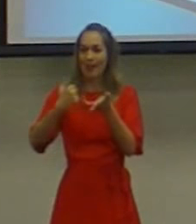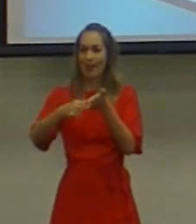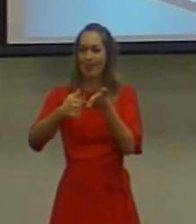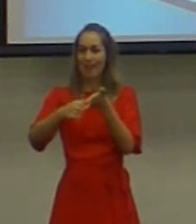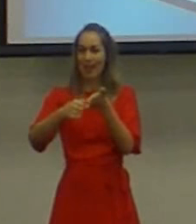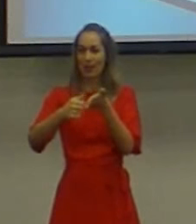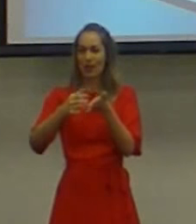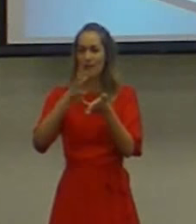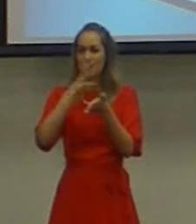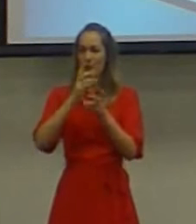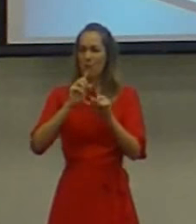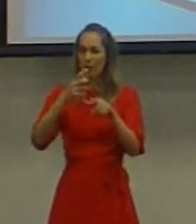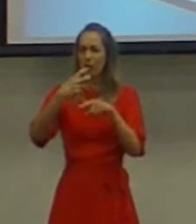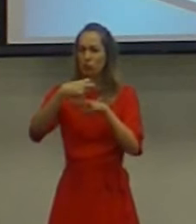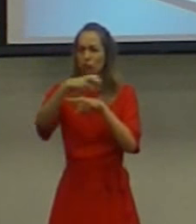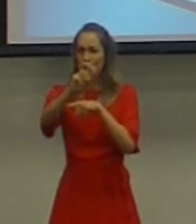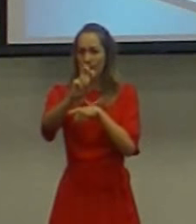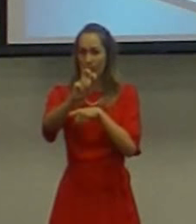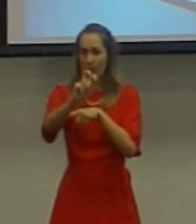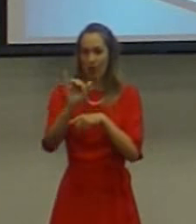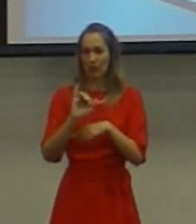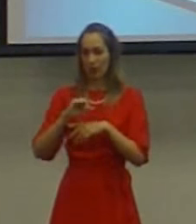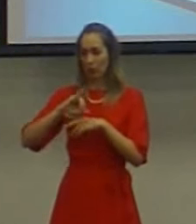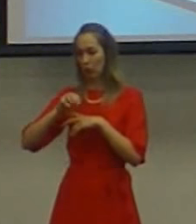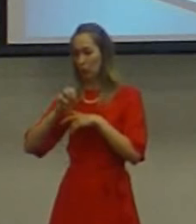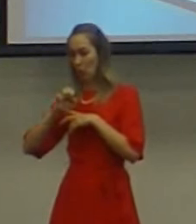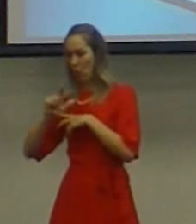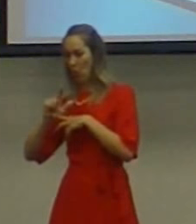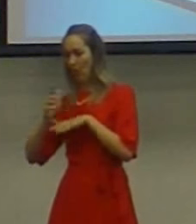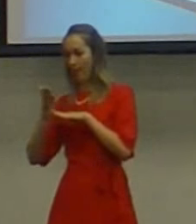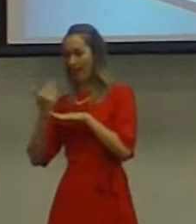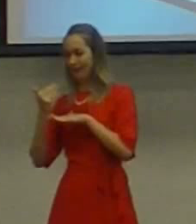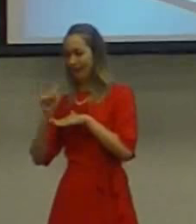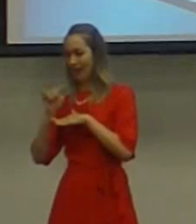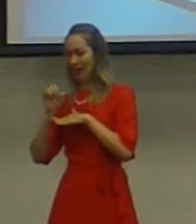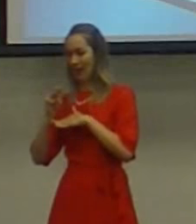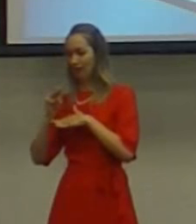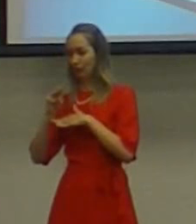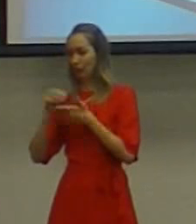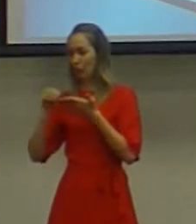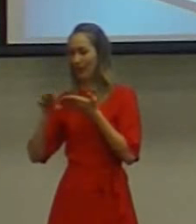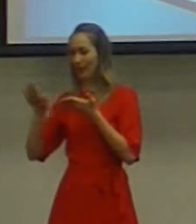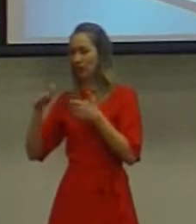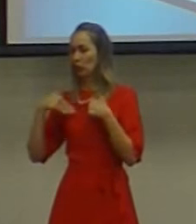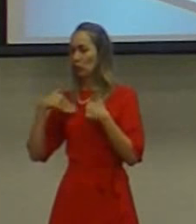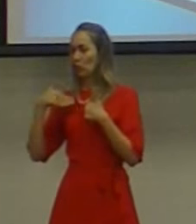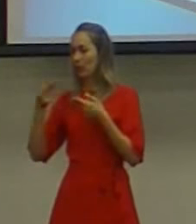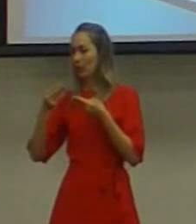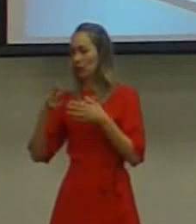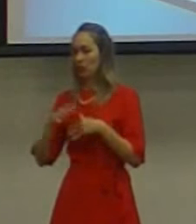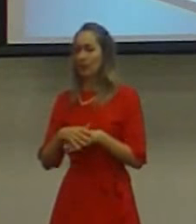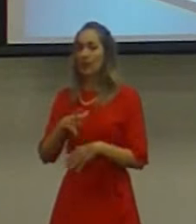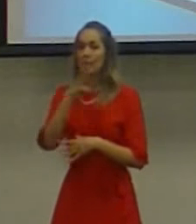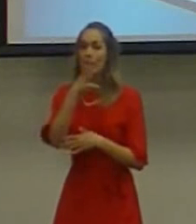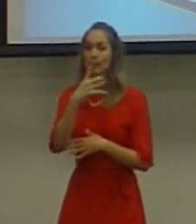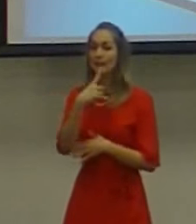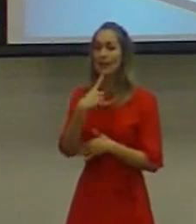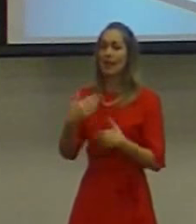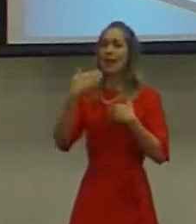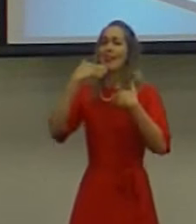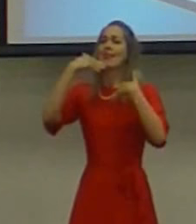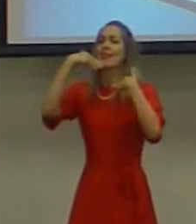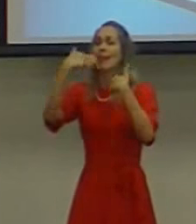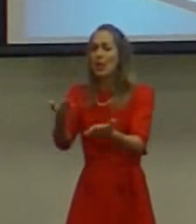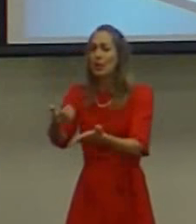she was on the trip, and so was Joel, a former Aimer who was his youth minister. Here's a little excerpt from that letter. She says, Thank